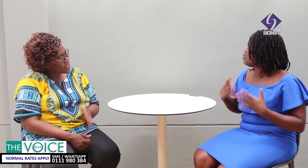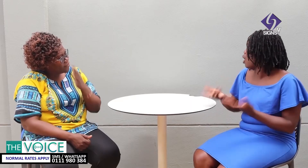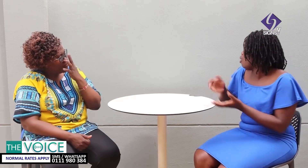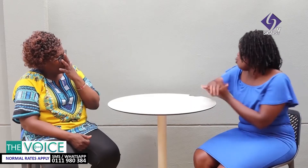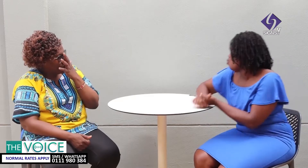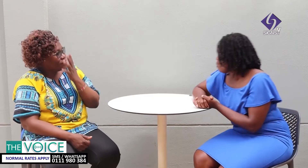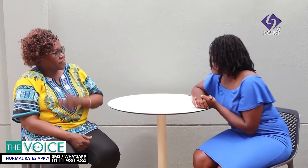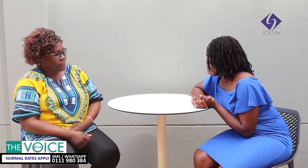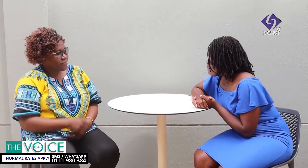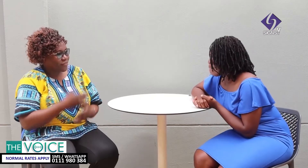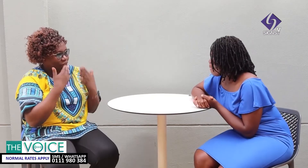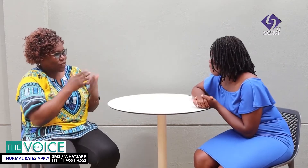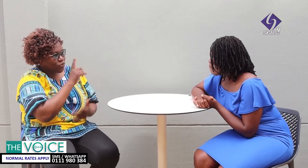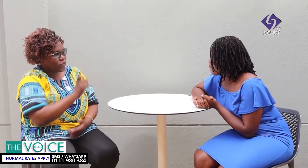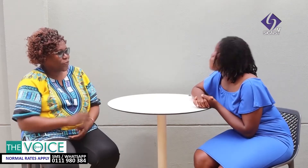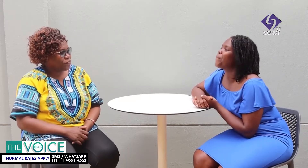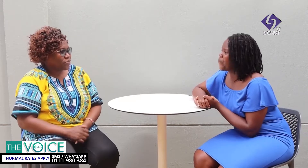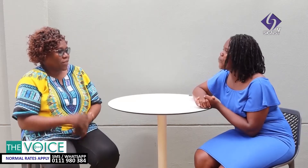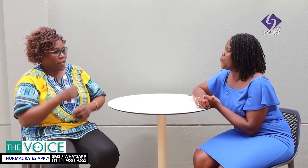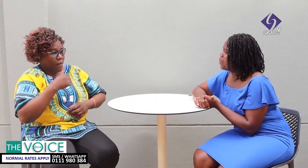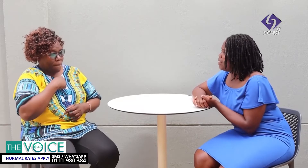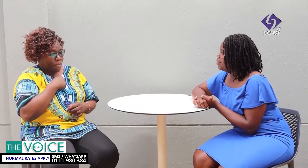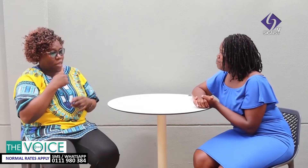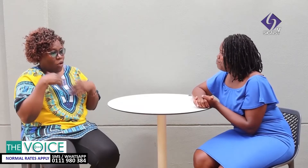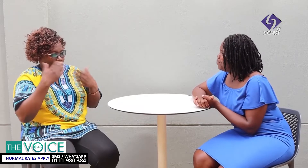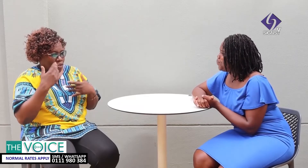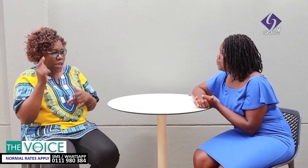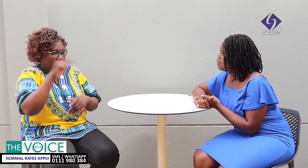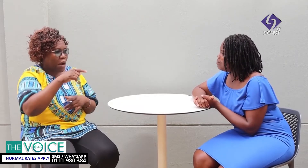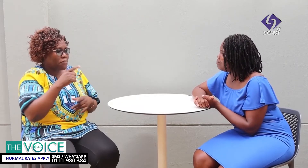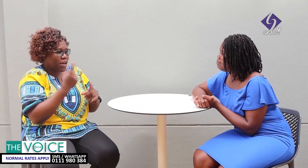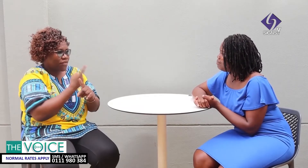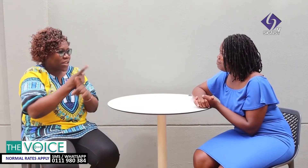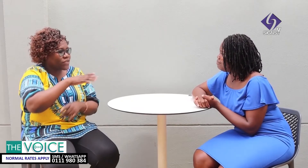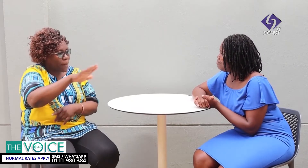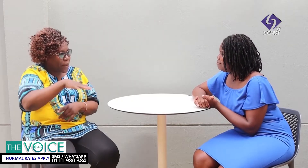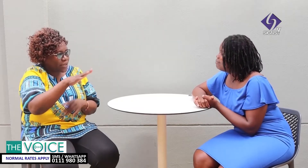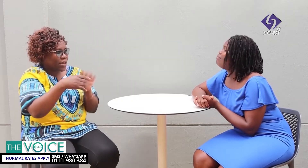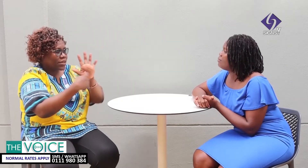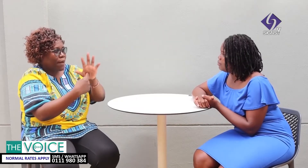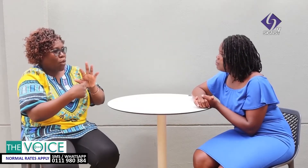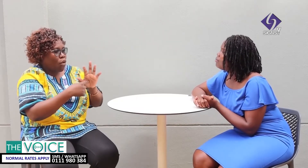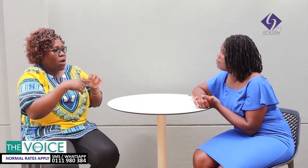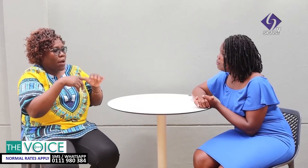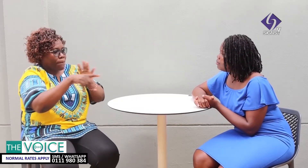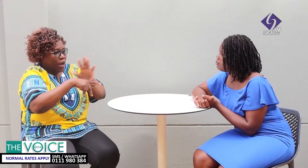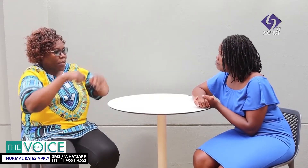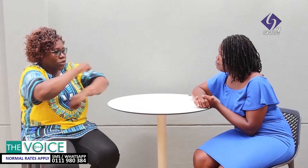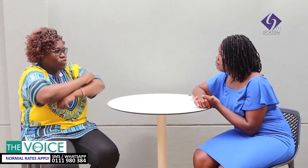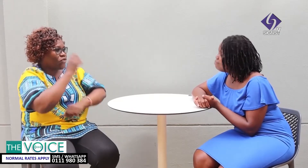Maybe the parents want them to follow a certain route and that's enough. But them, they have maybe a different passion or something different